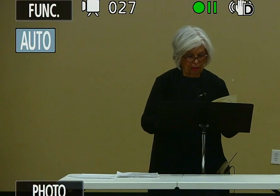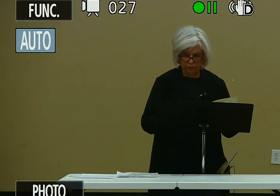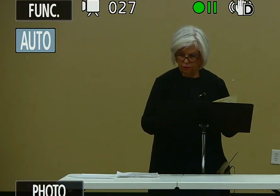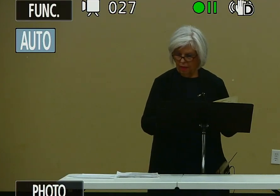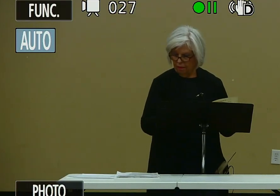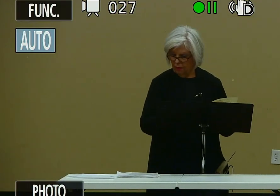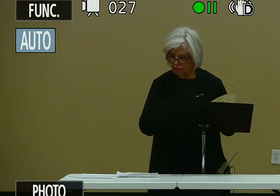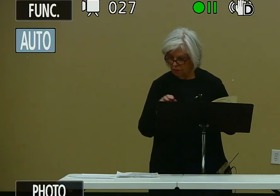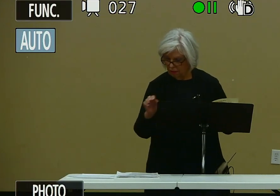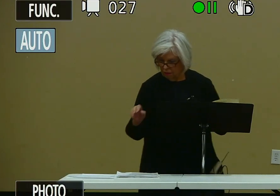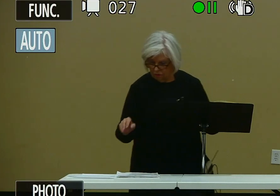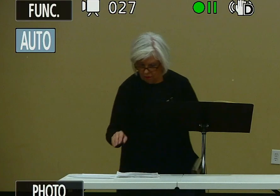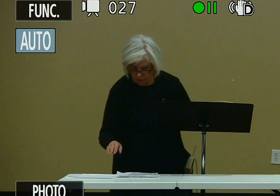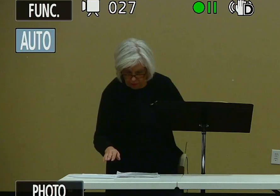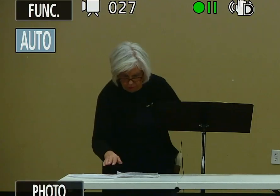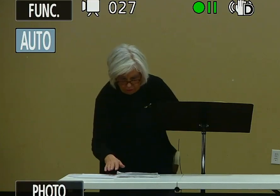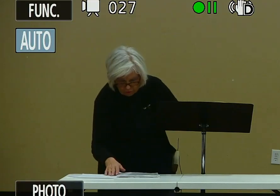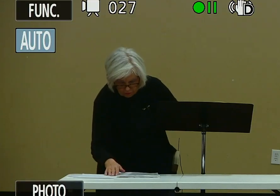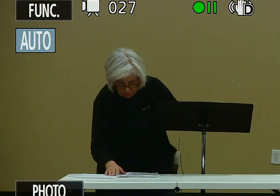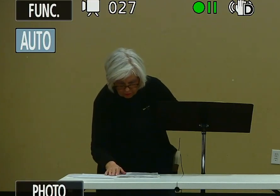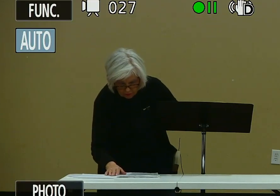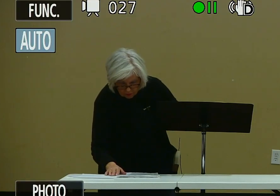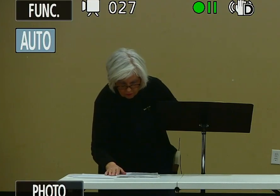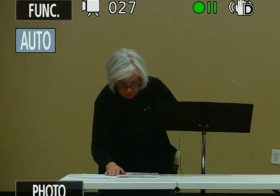Do I have anything else I want to go over from lesson 2?